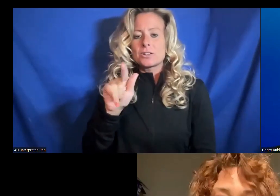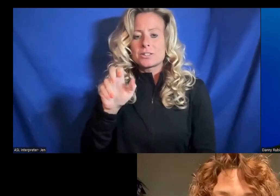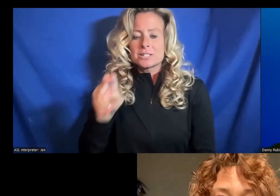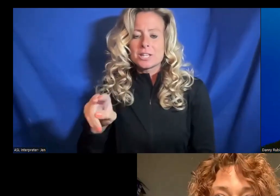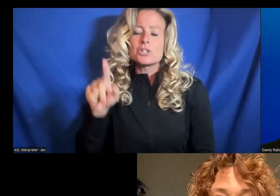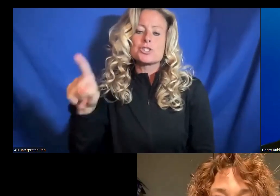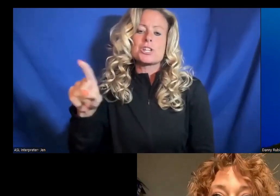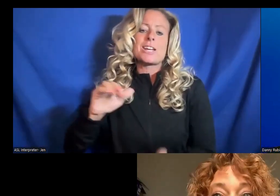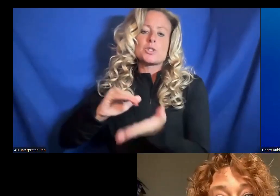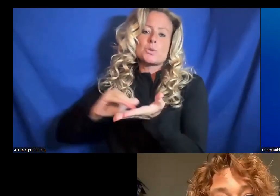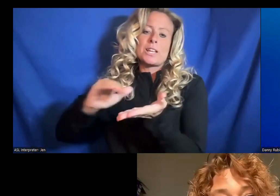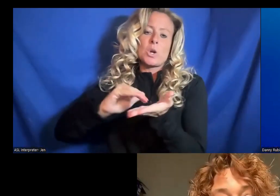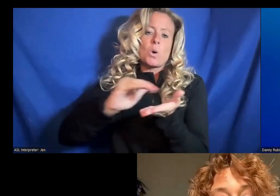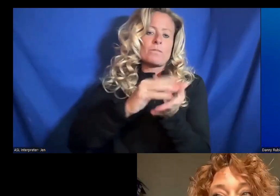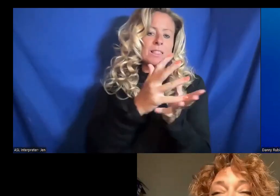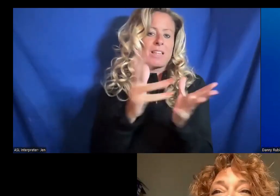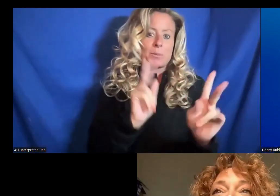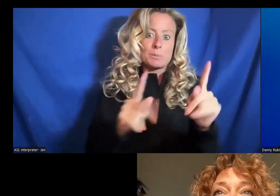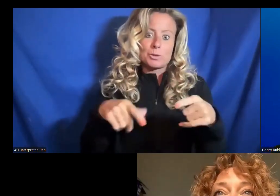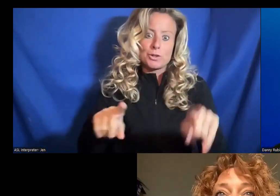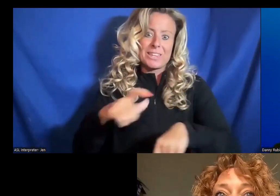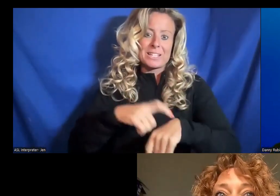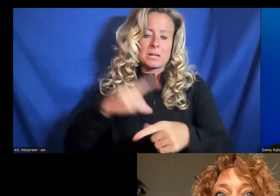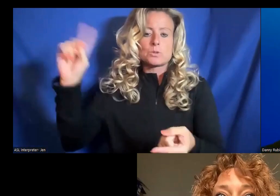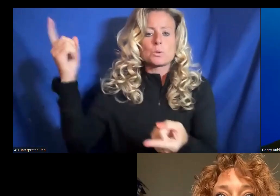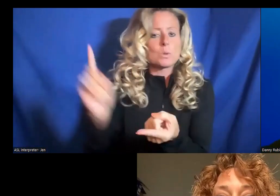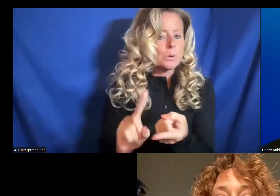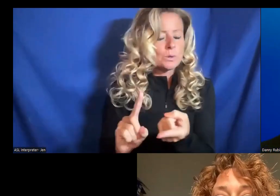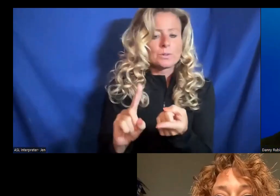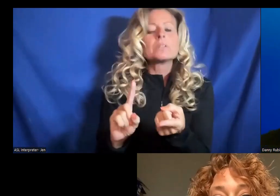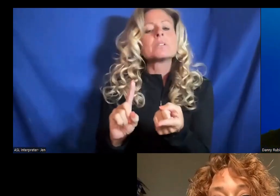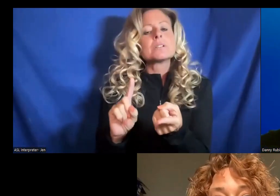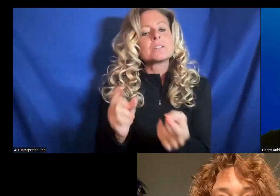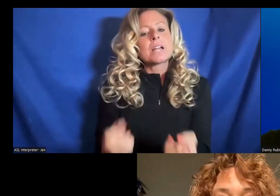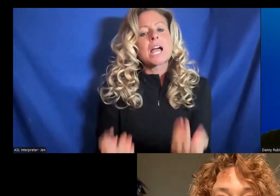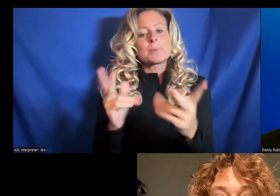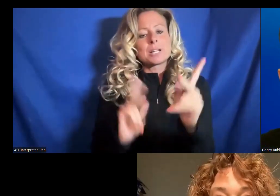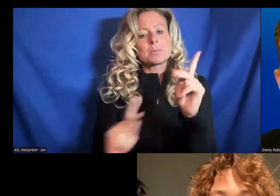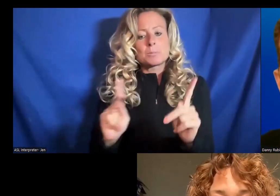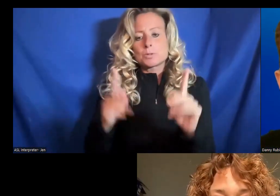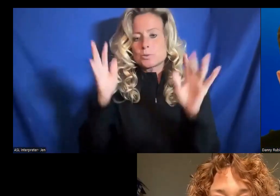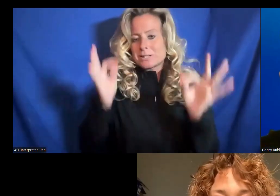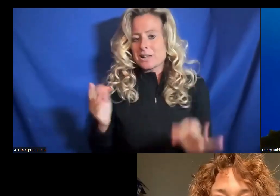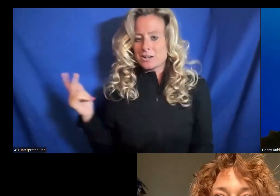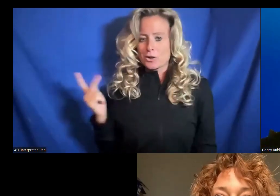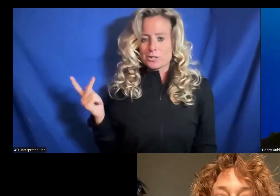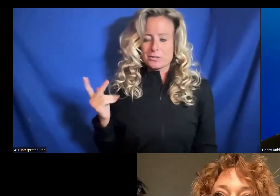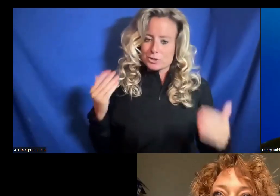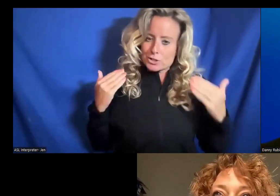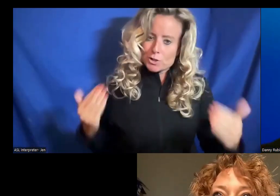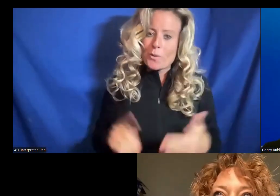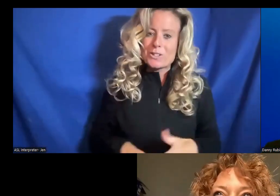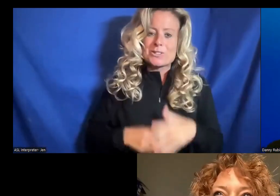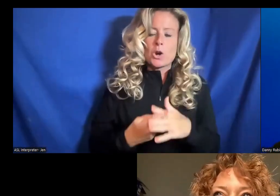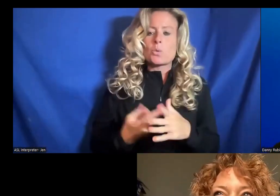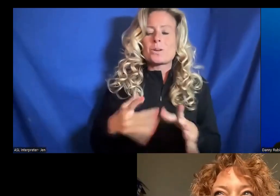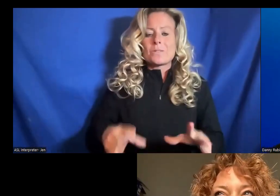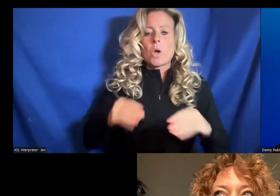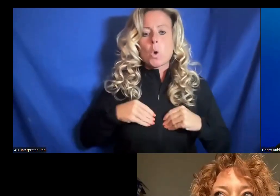a lot of people during that time. So we decided to start our own during COVID. We've owned this